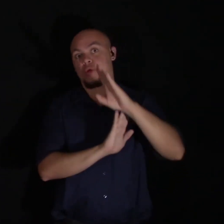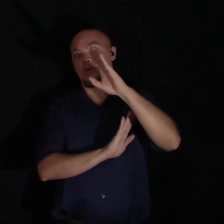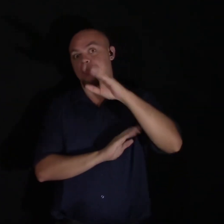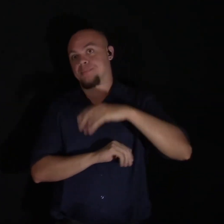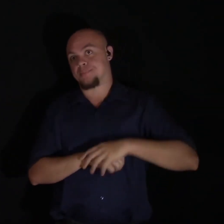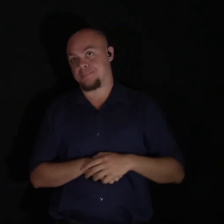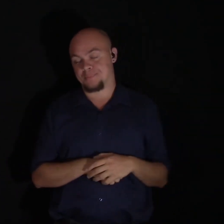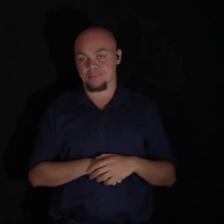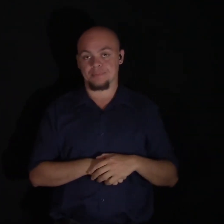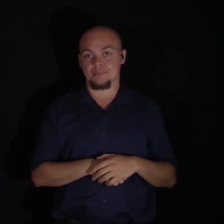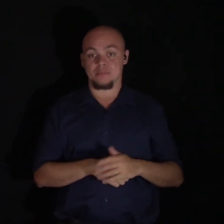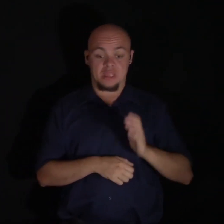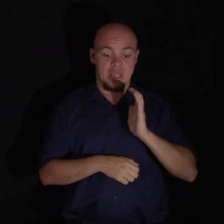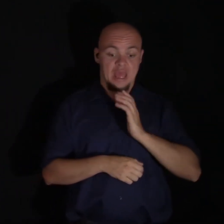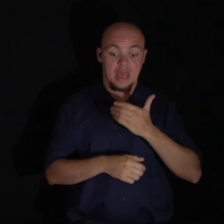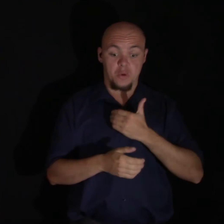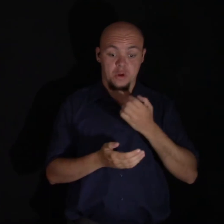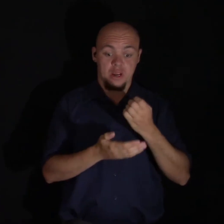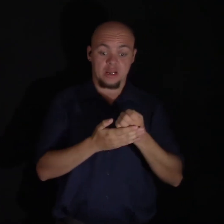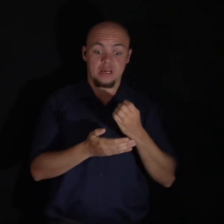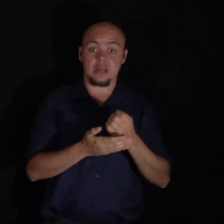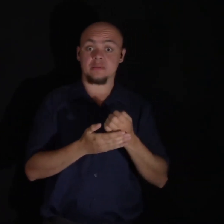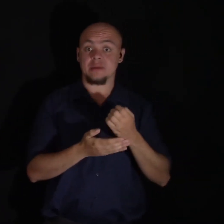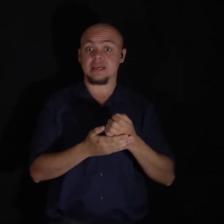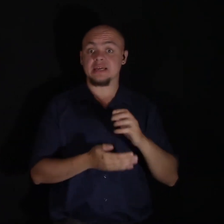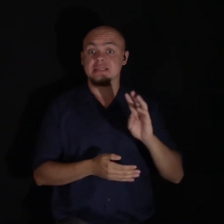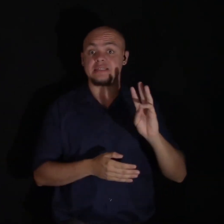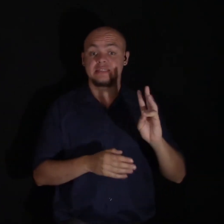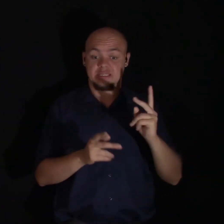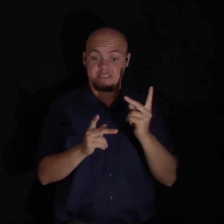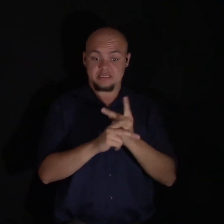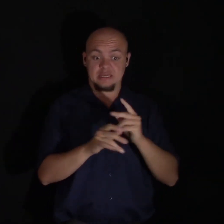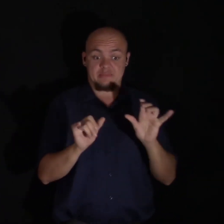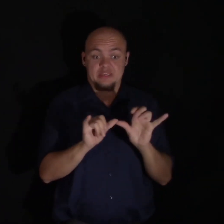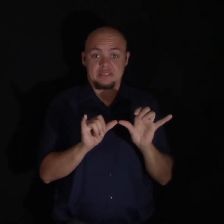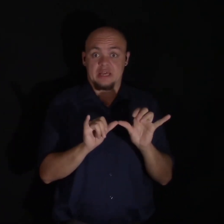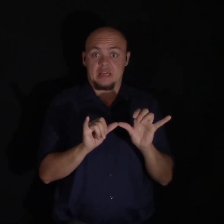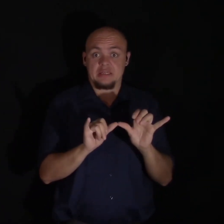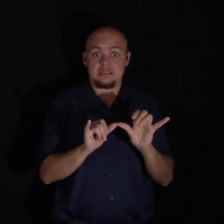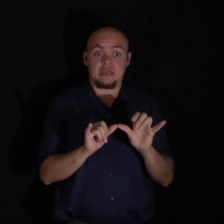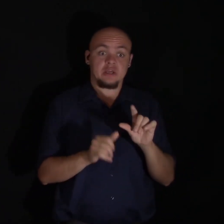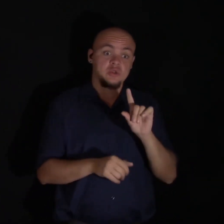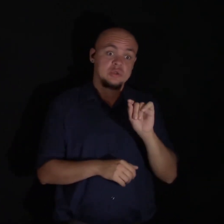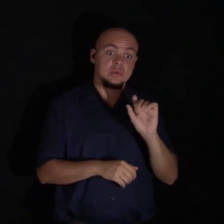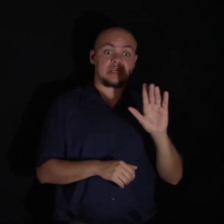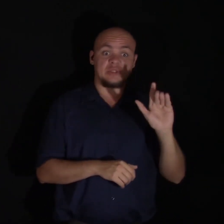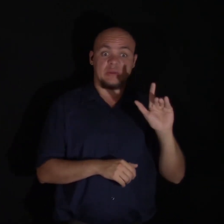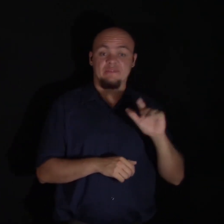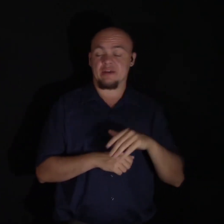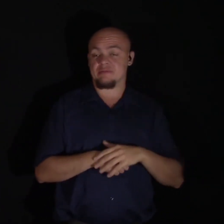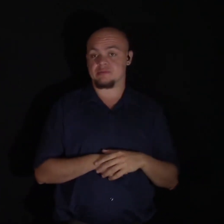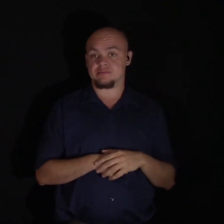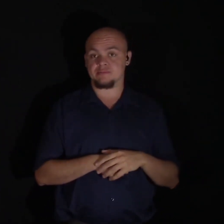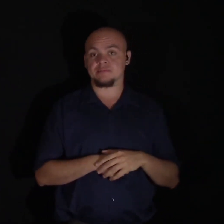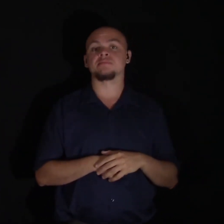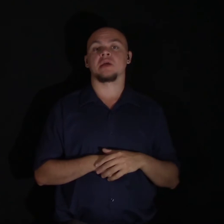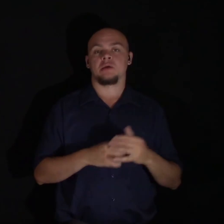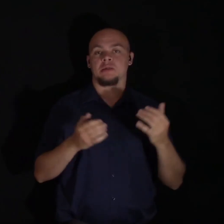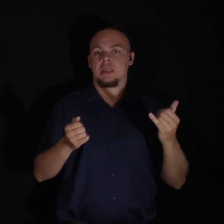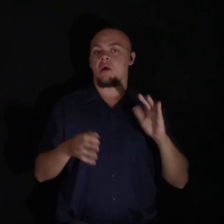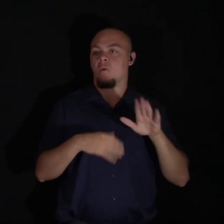Can you imagine our economy being 6 times as big in 2025? Now, let's see it all together